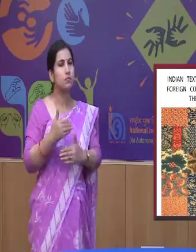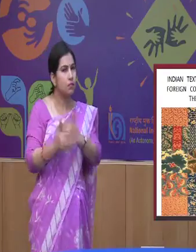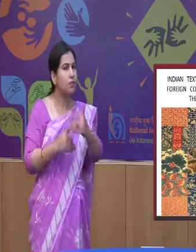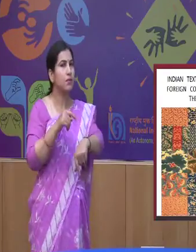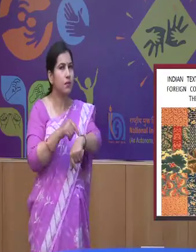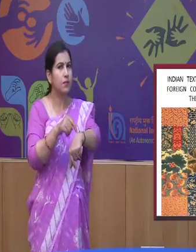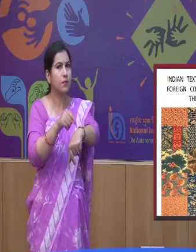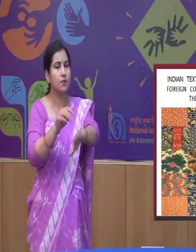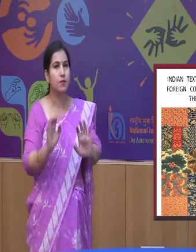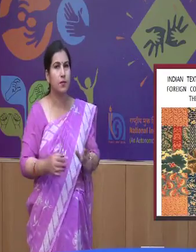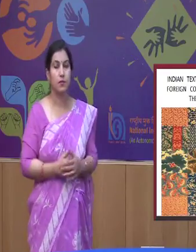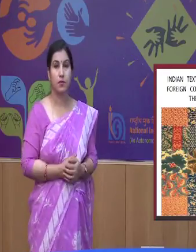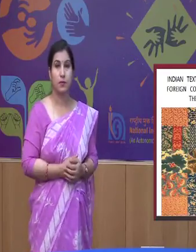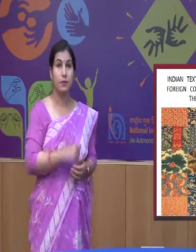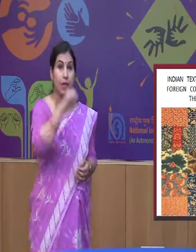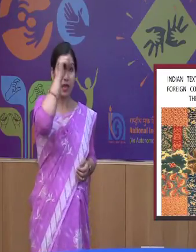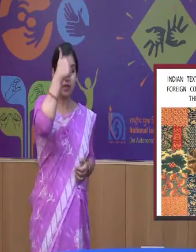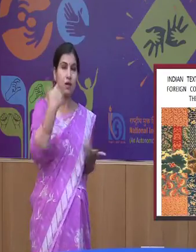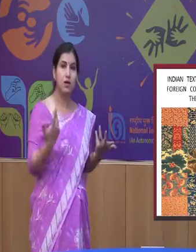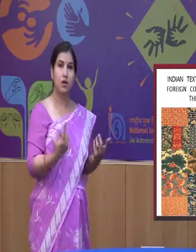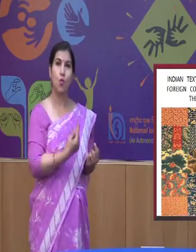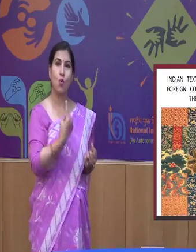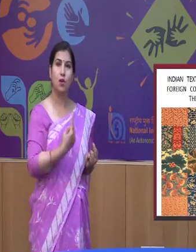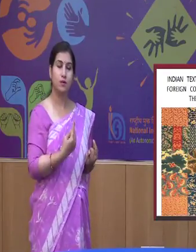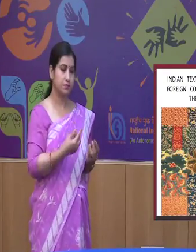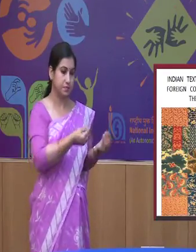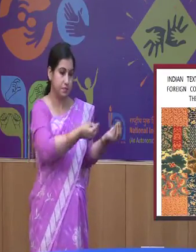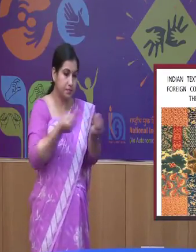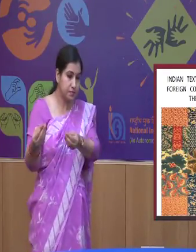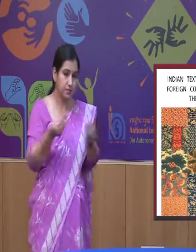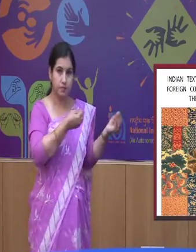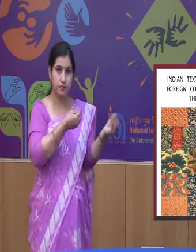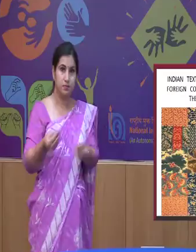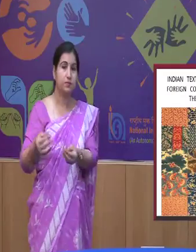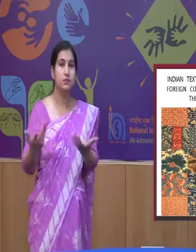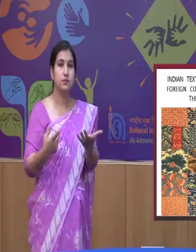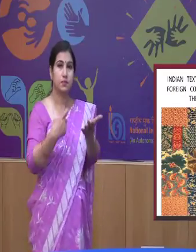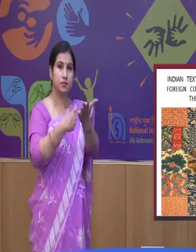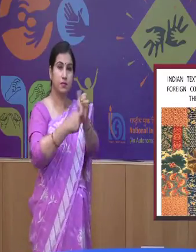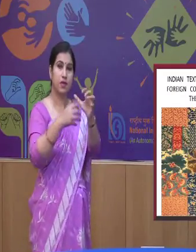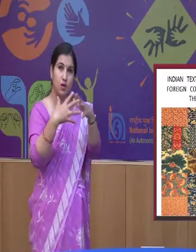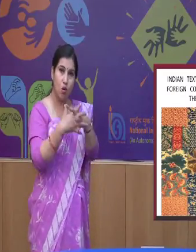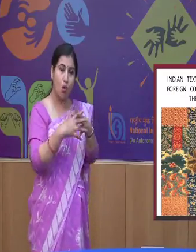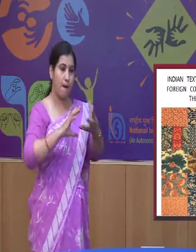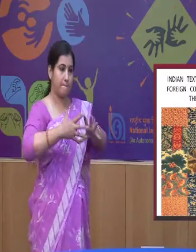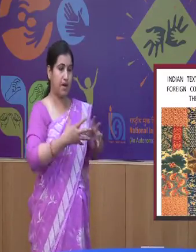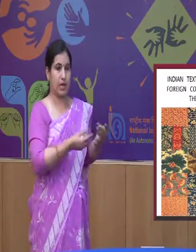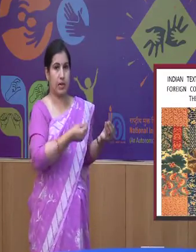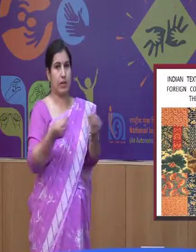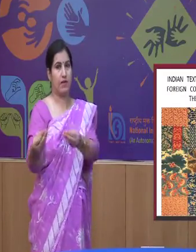Gradually, India became the source of raw materials for British textile industry